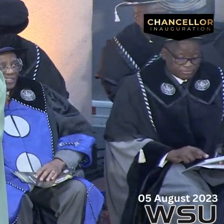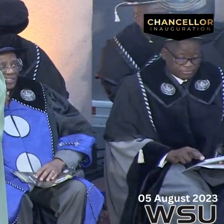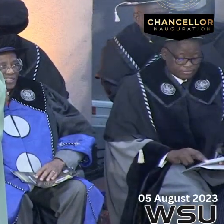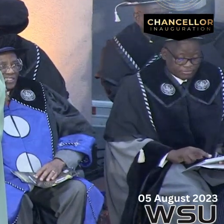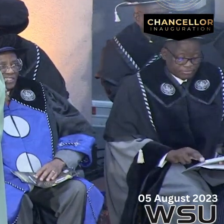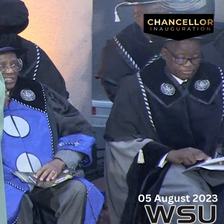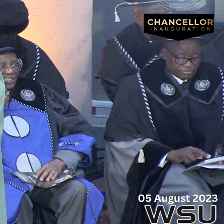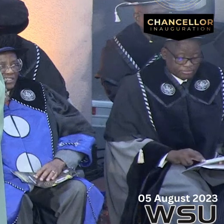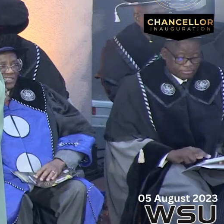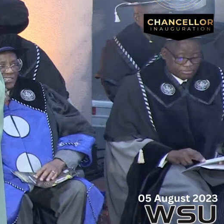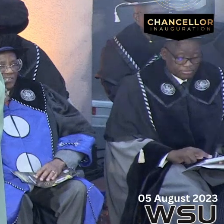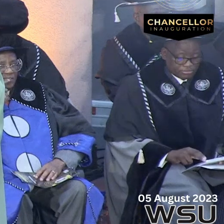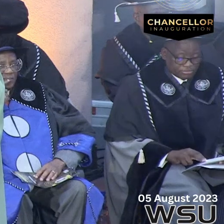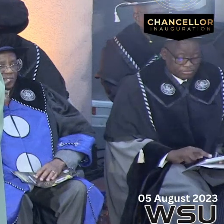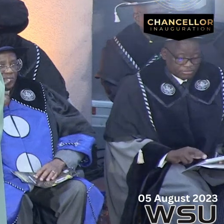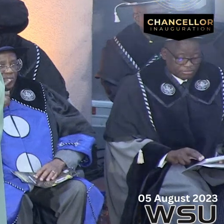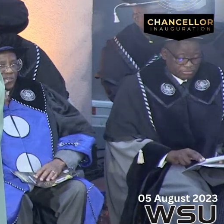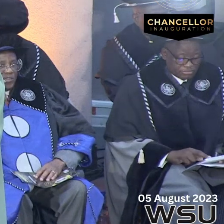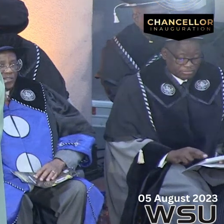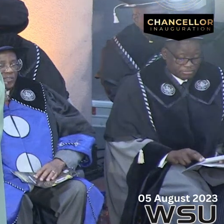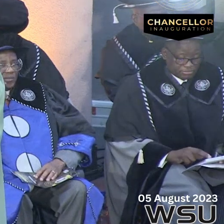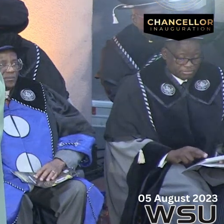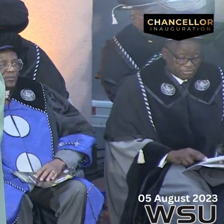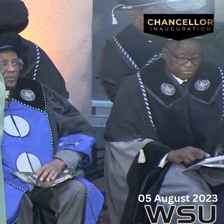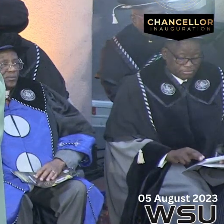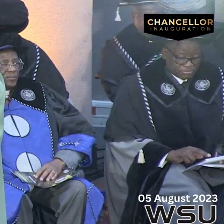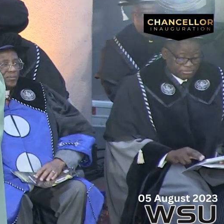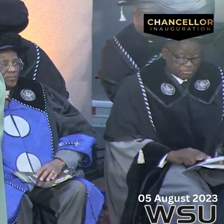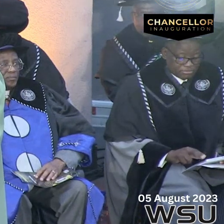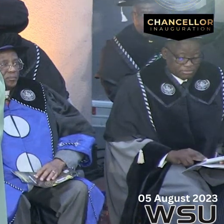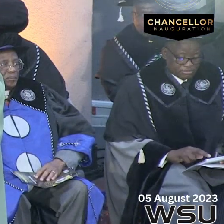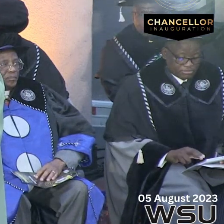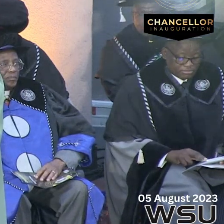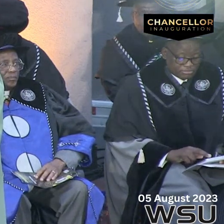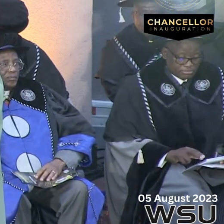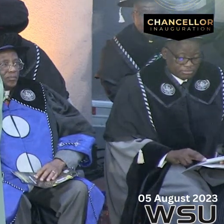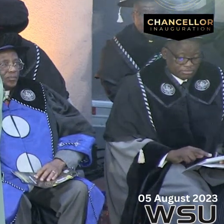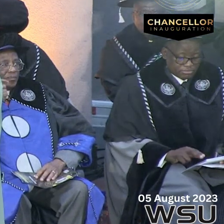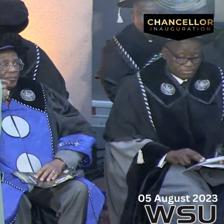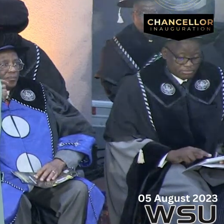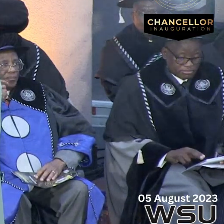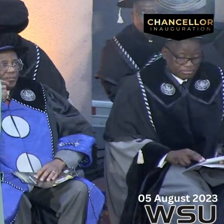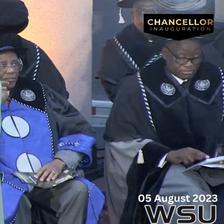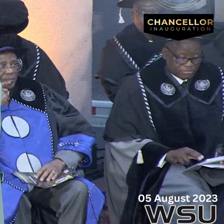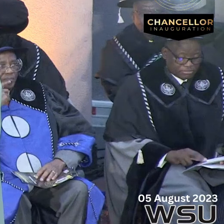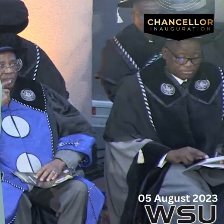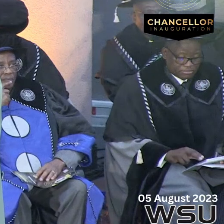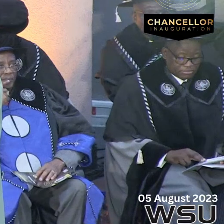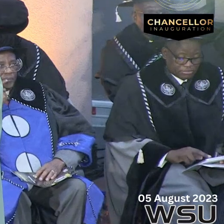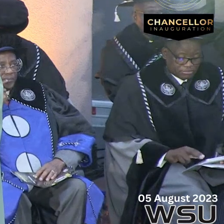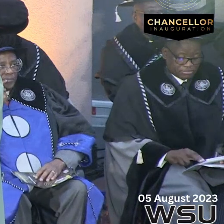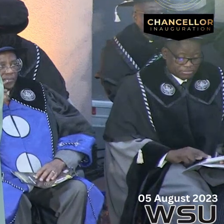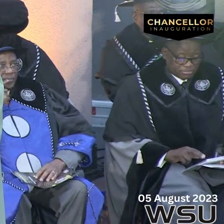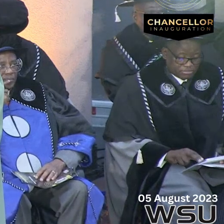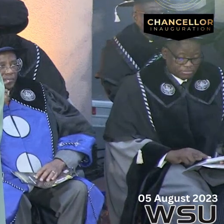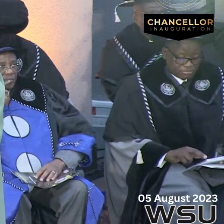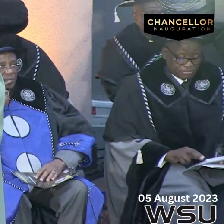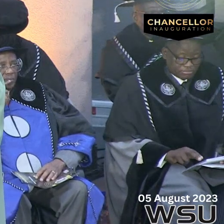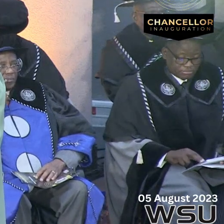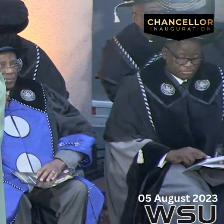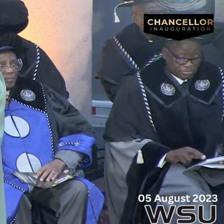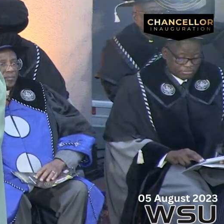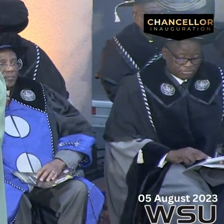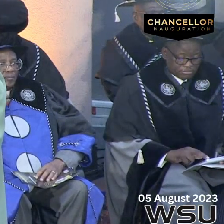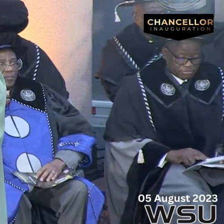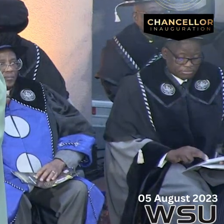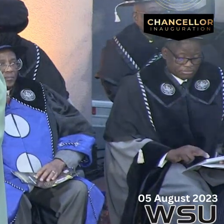government, in provincial government, and in the national sphere of government. Some of them are in other branches, in